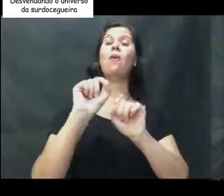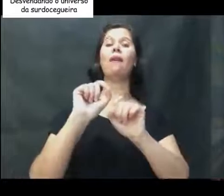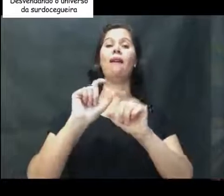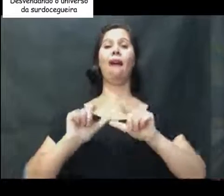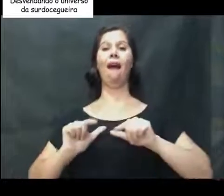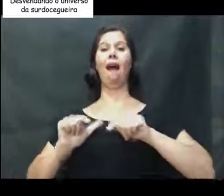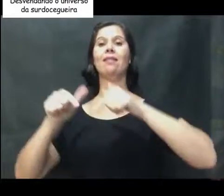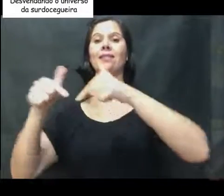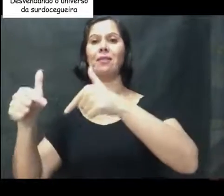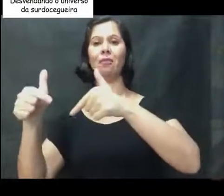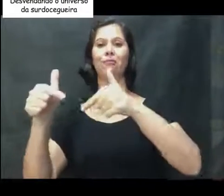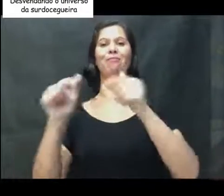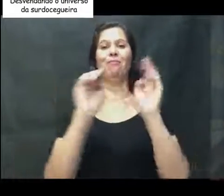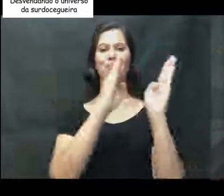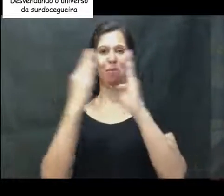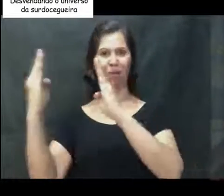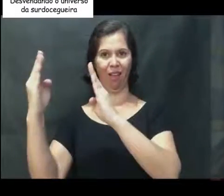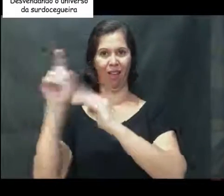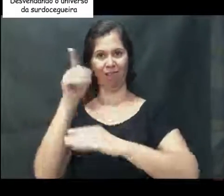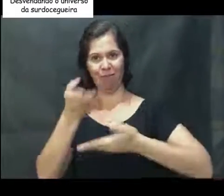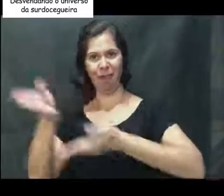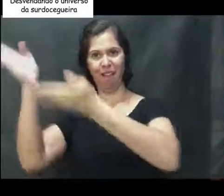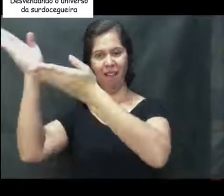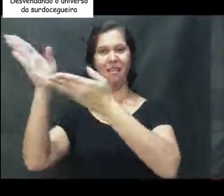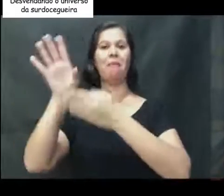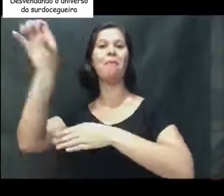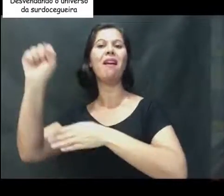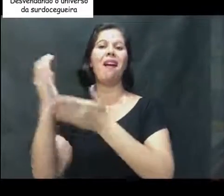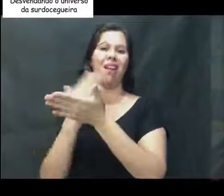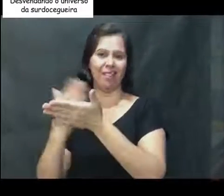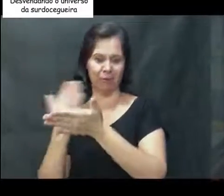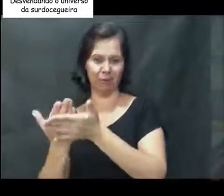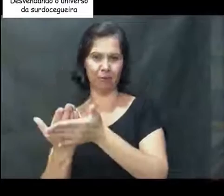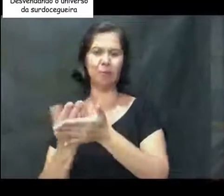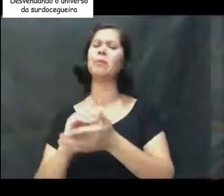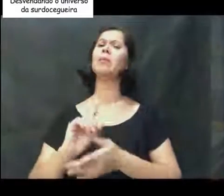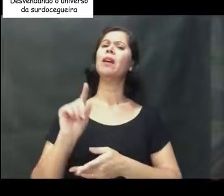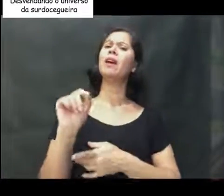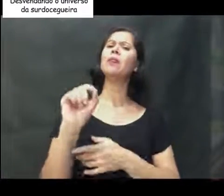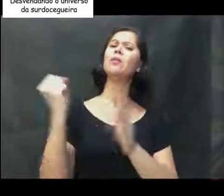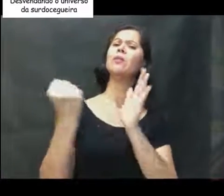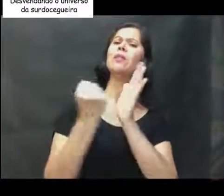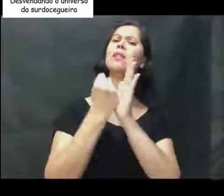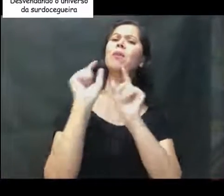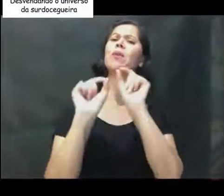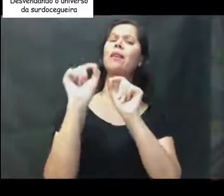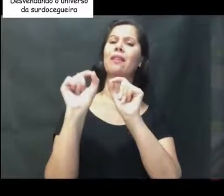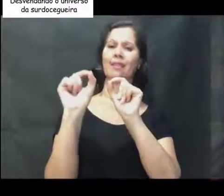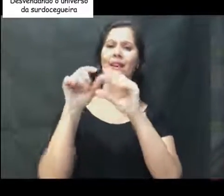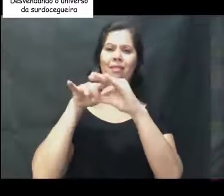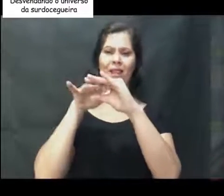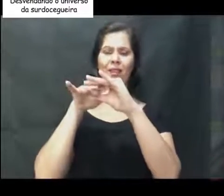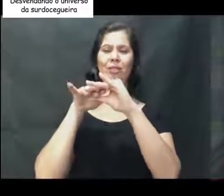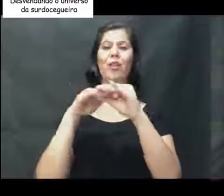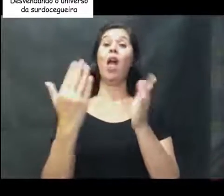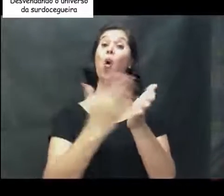because this one is the tactile symbol of action, and the object related to this tactile symbol is a little book of cloth that